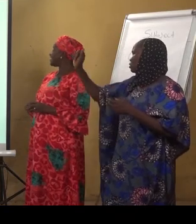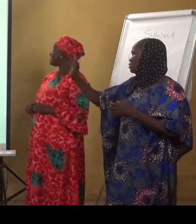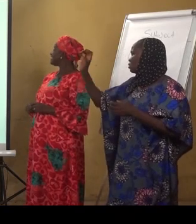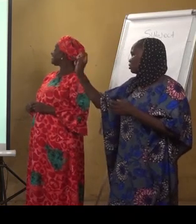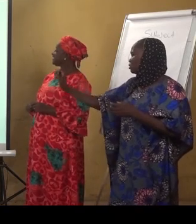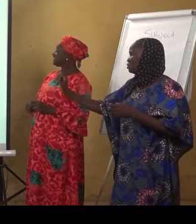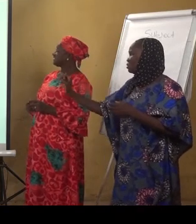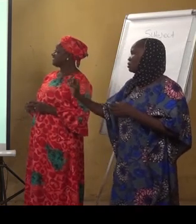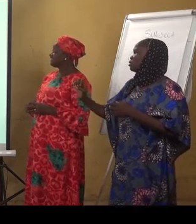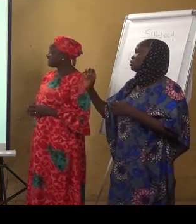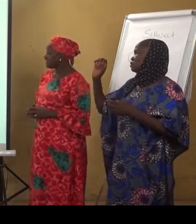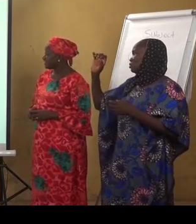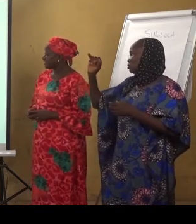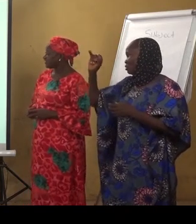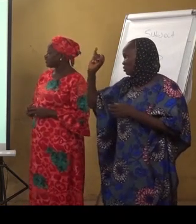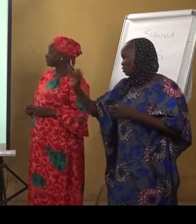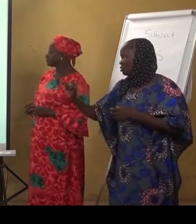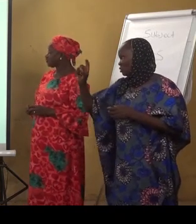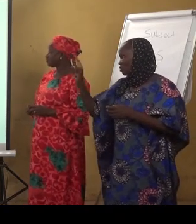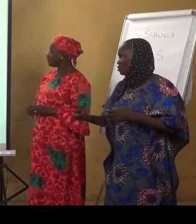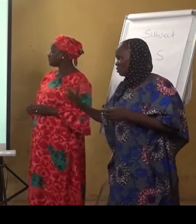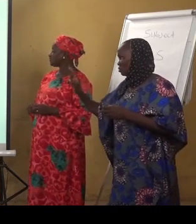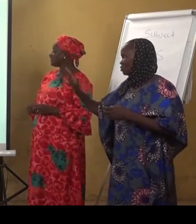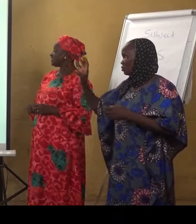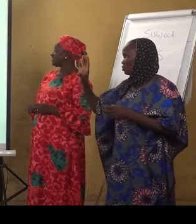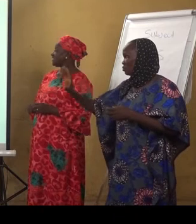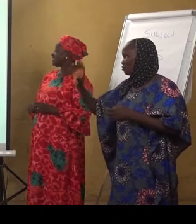A. E. Izuchukwu,